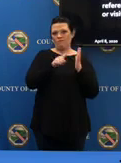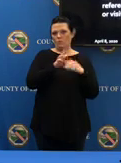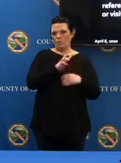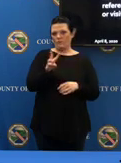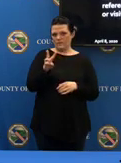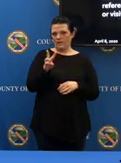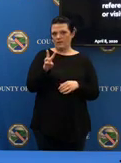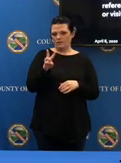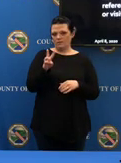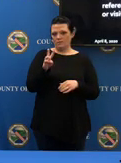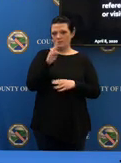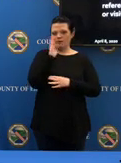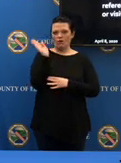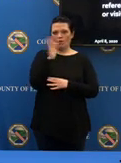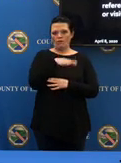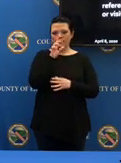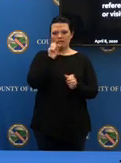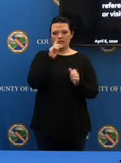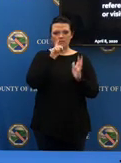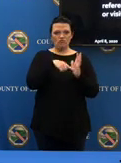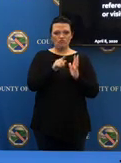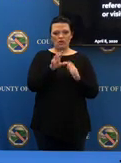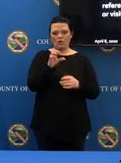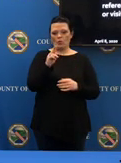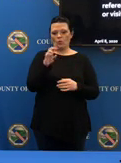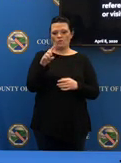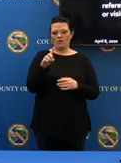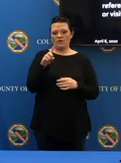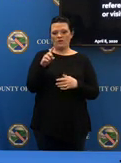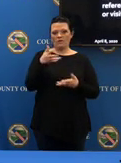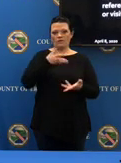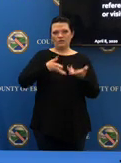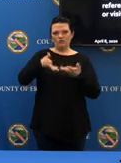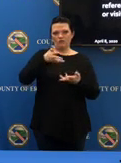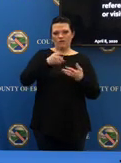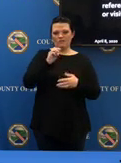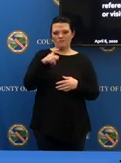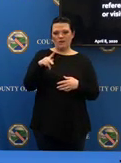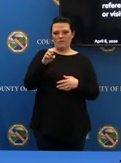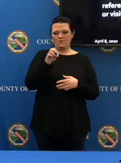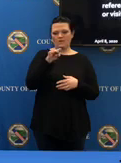as well as throughout the day, check our COVID interactive map at